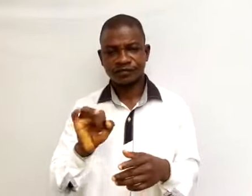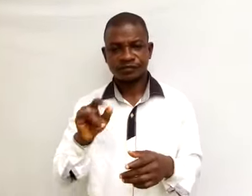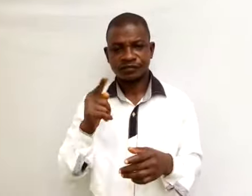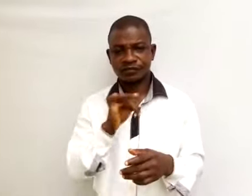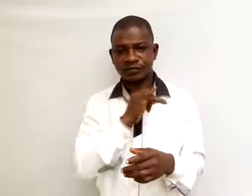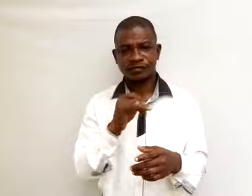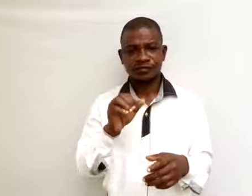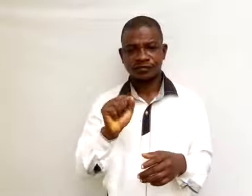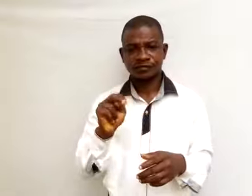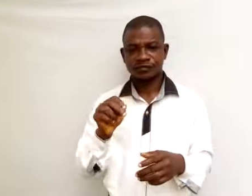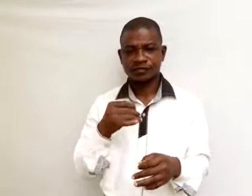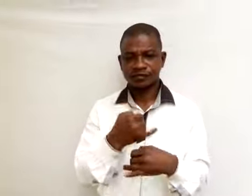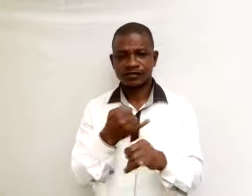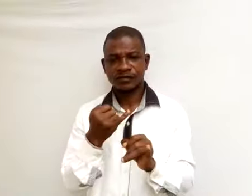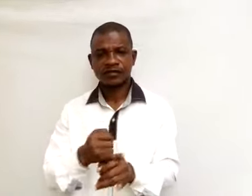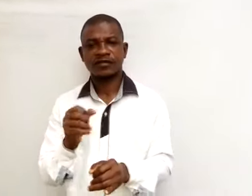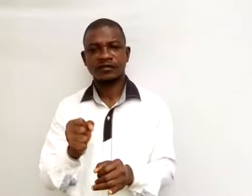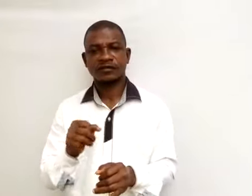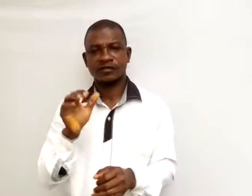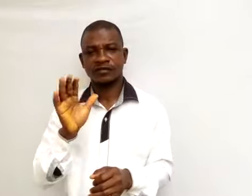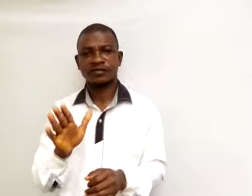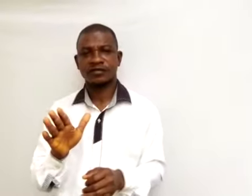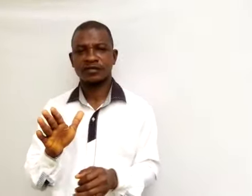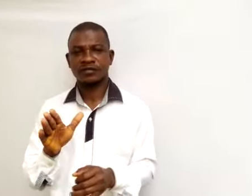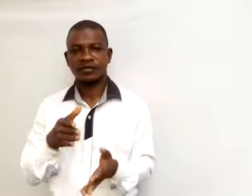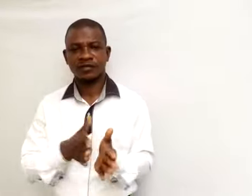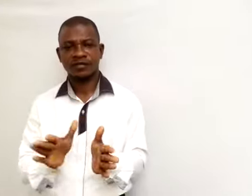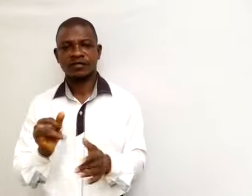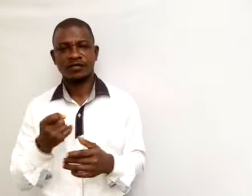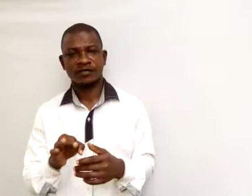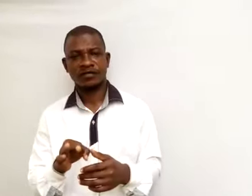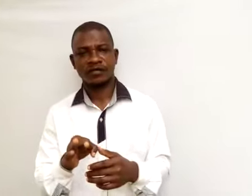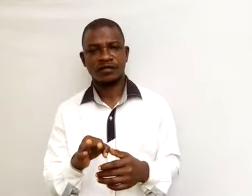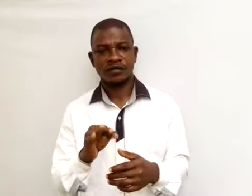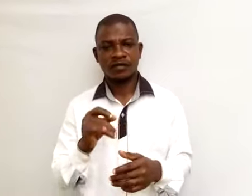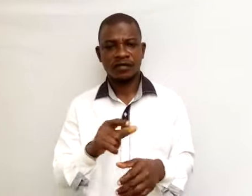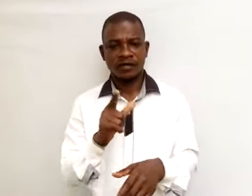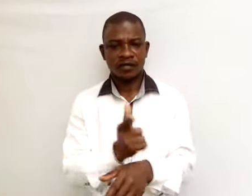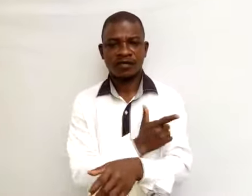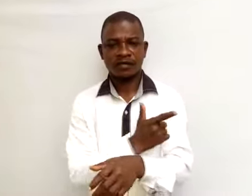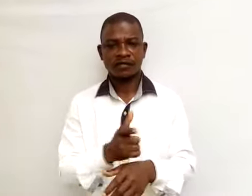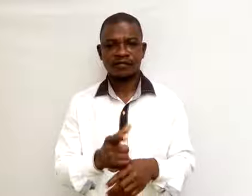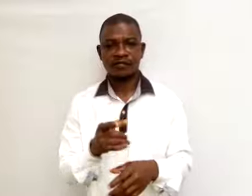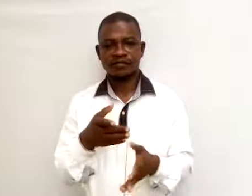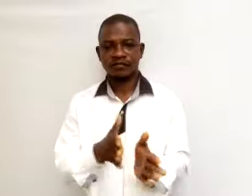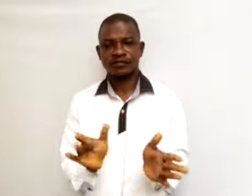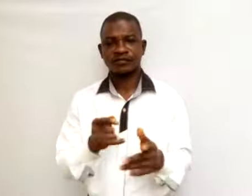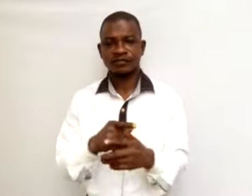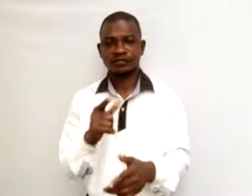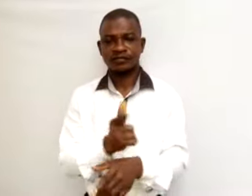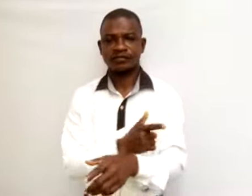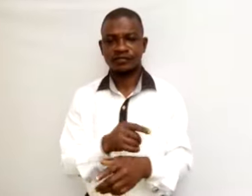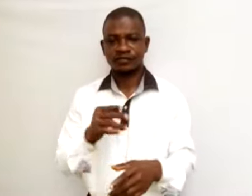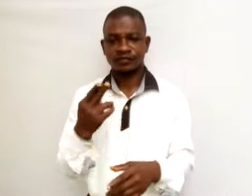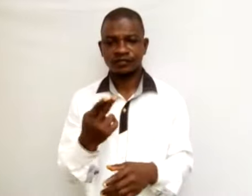an industry. 5. Availability of labor. Availability of both skilled